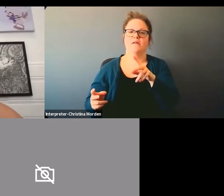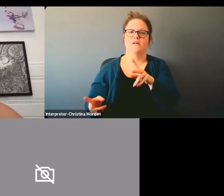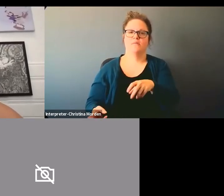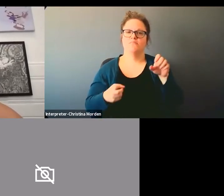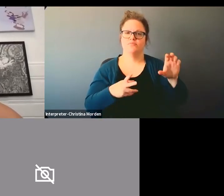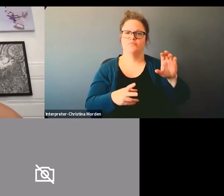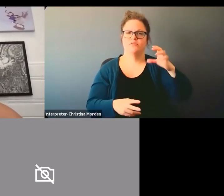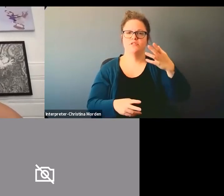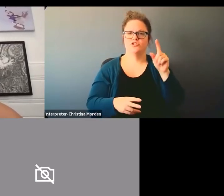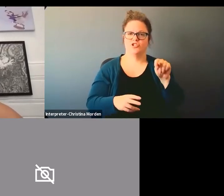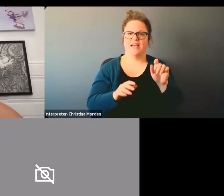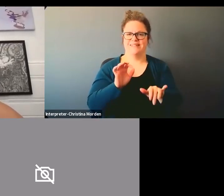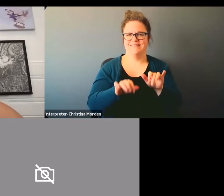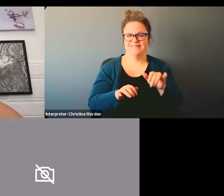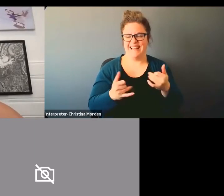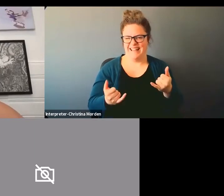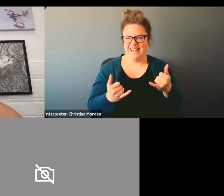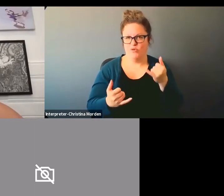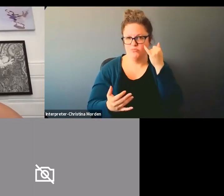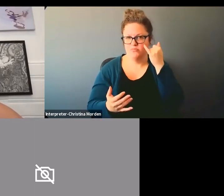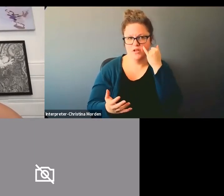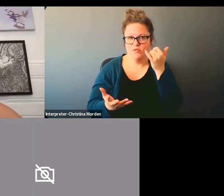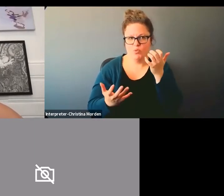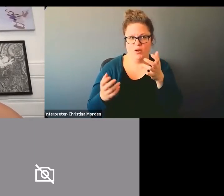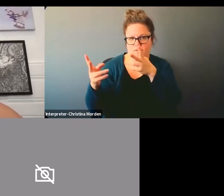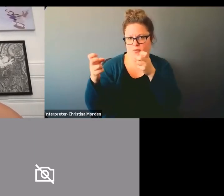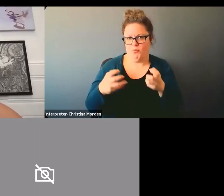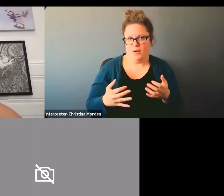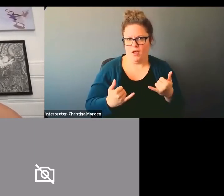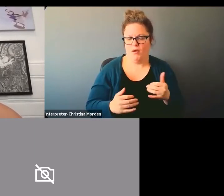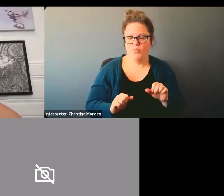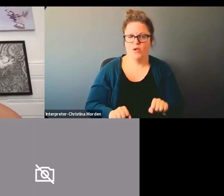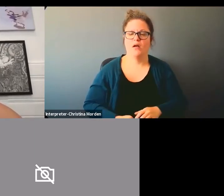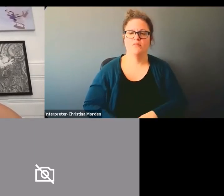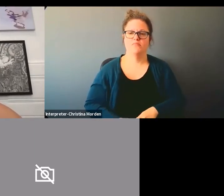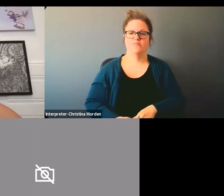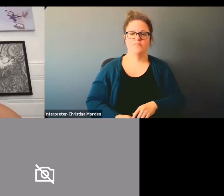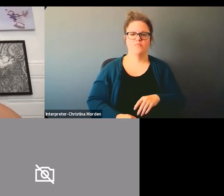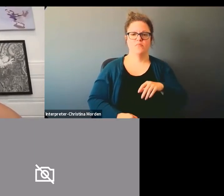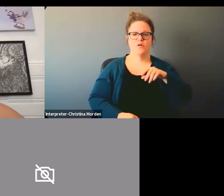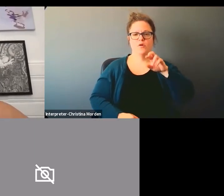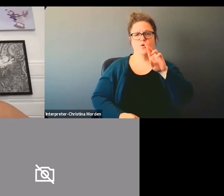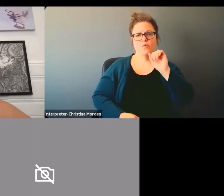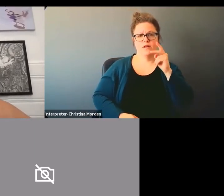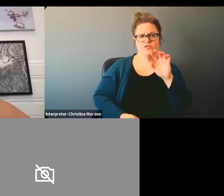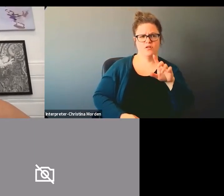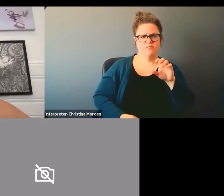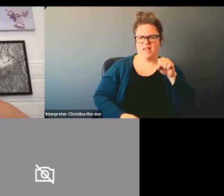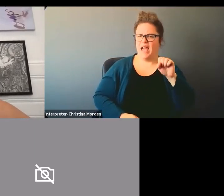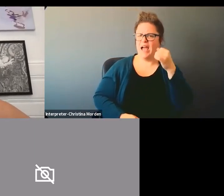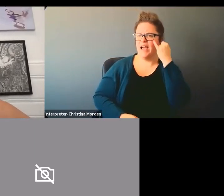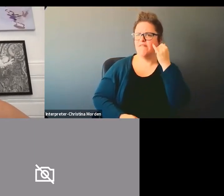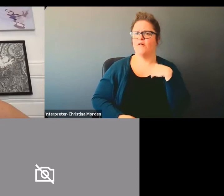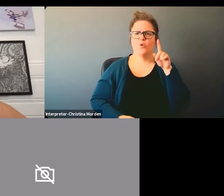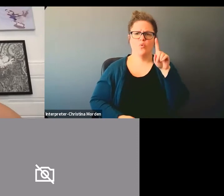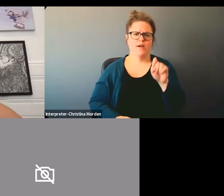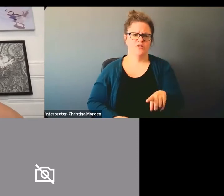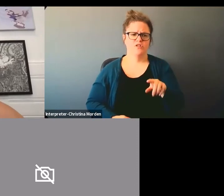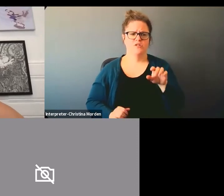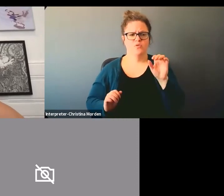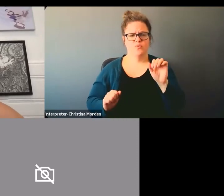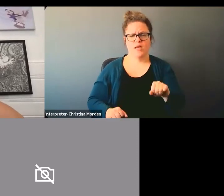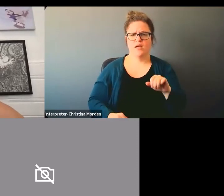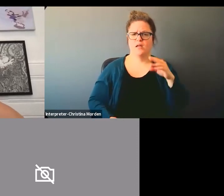they would like. So I'm going to put that there. But yeah, anyone who has a question, just turn your camera on and mute